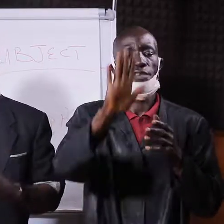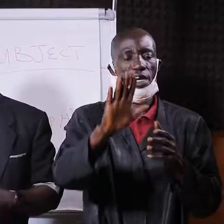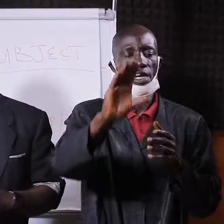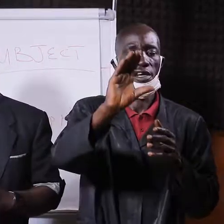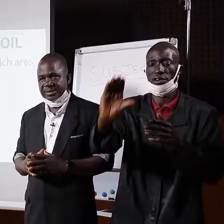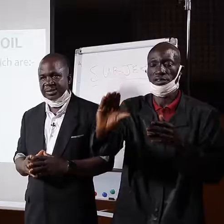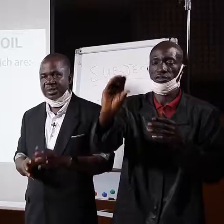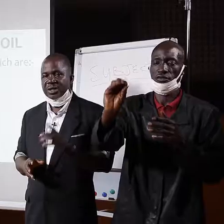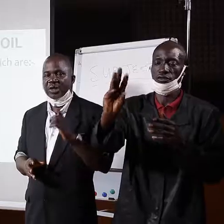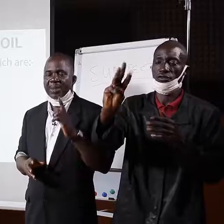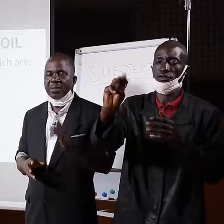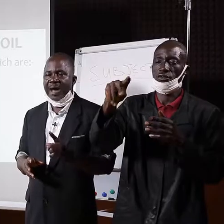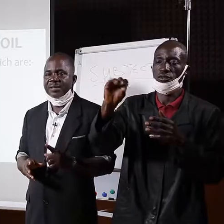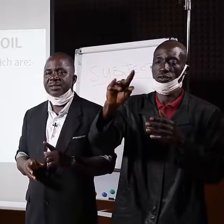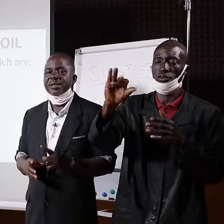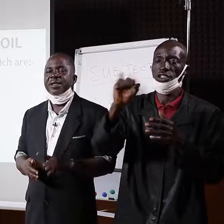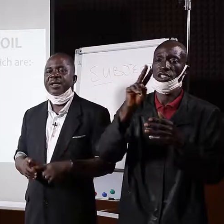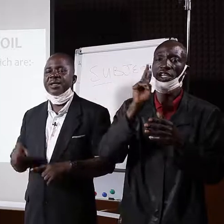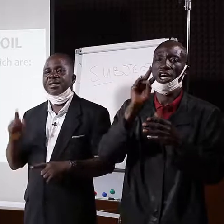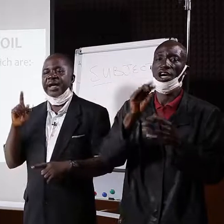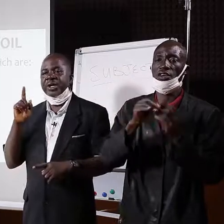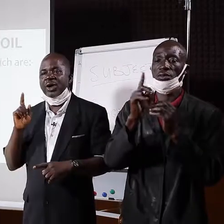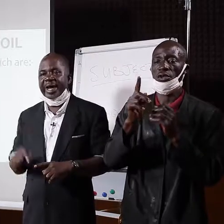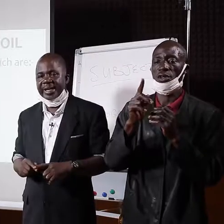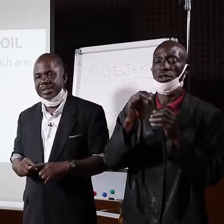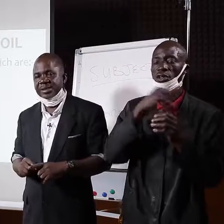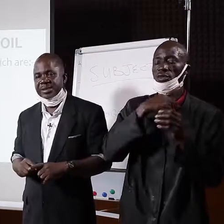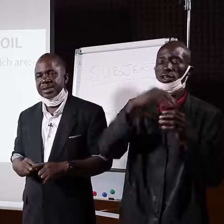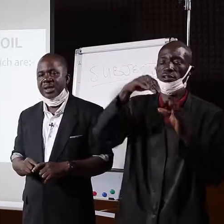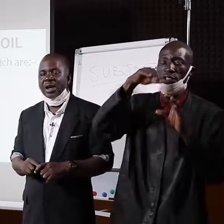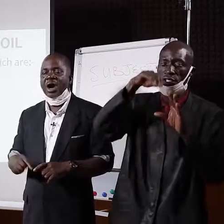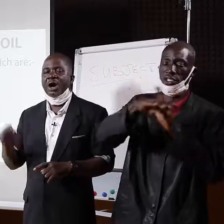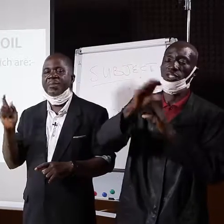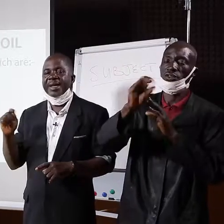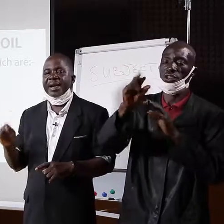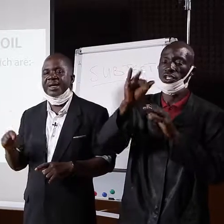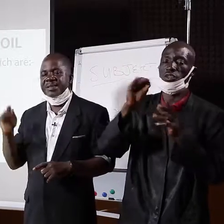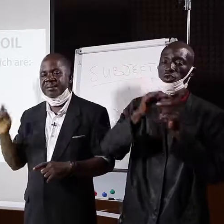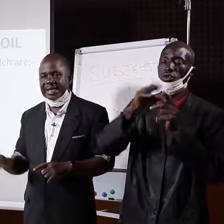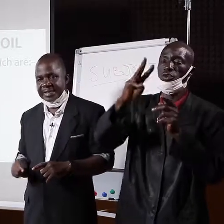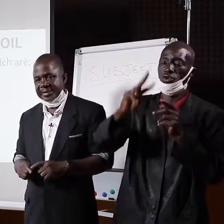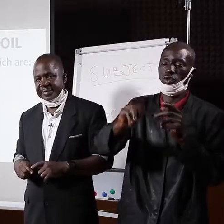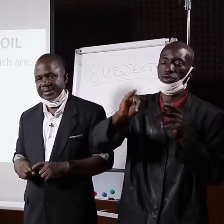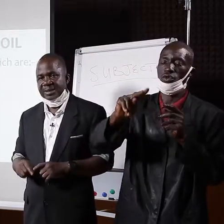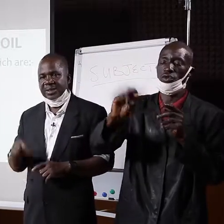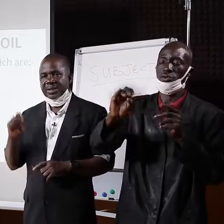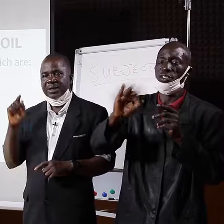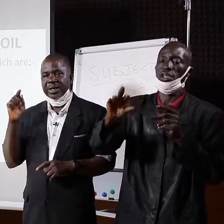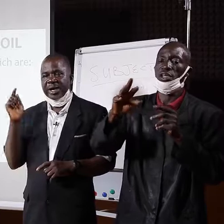major components? Number 1 is inorganic or minerals matter.